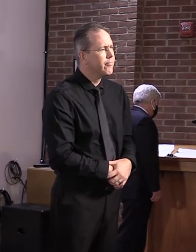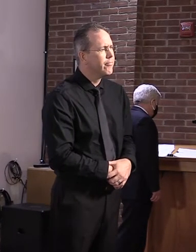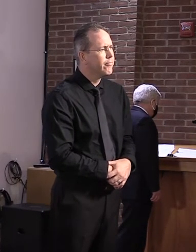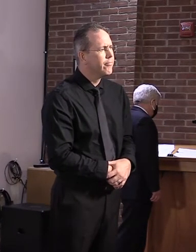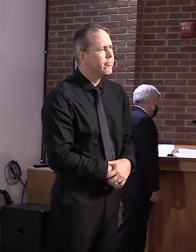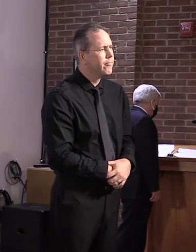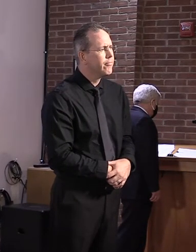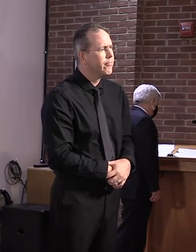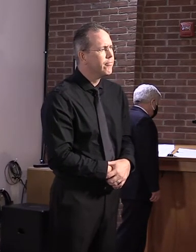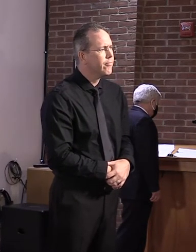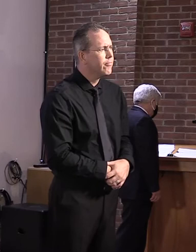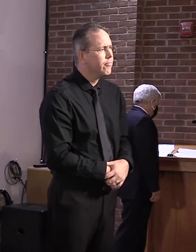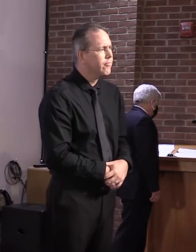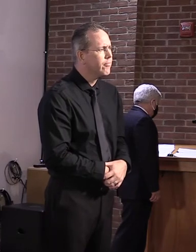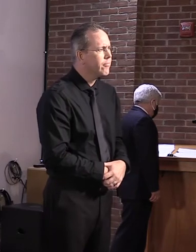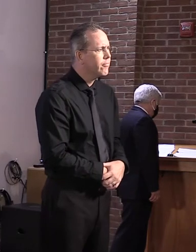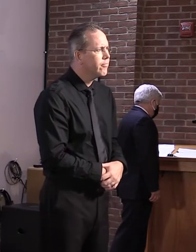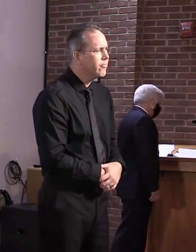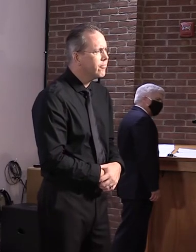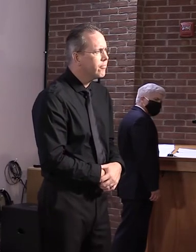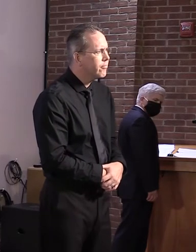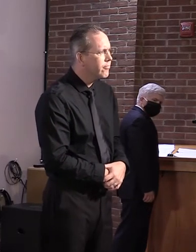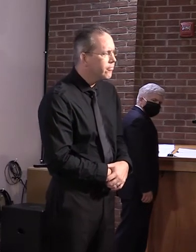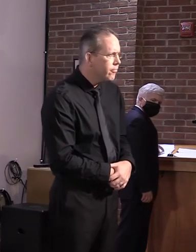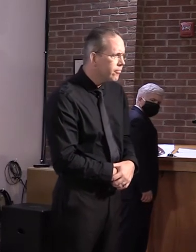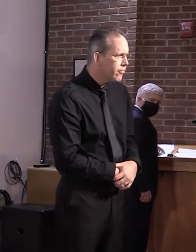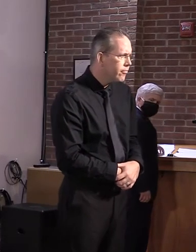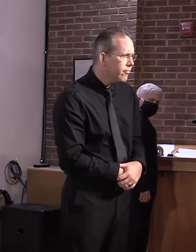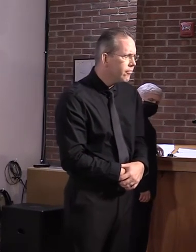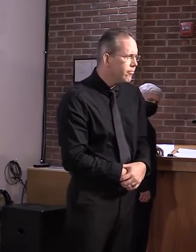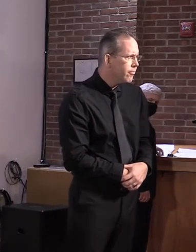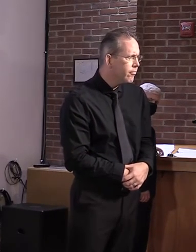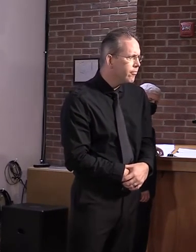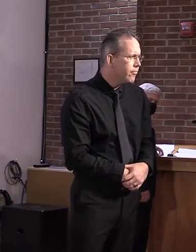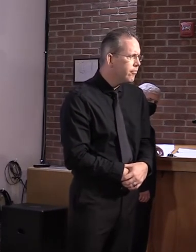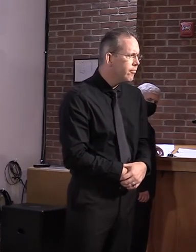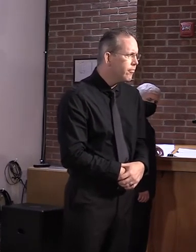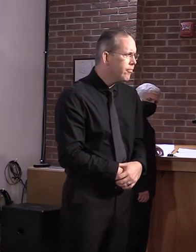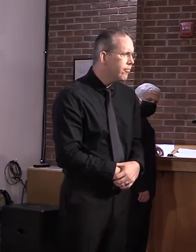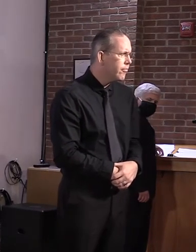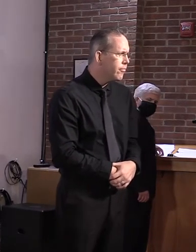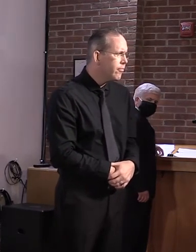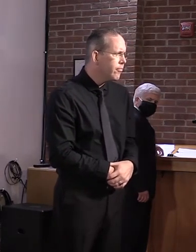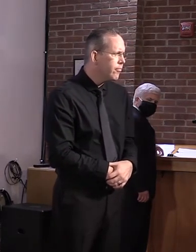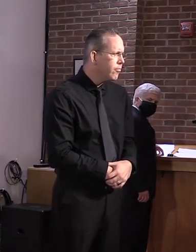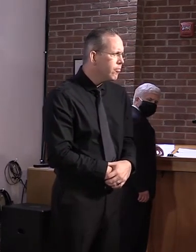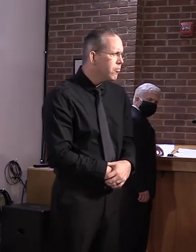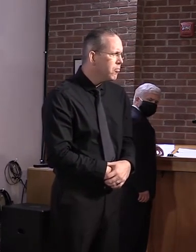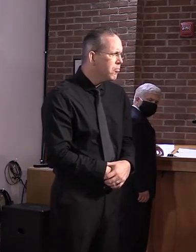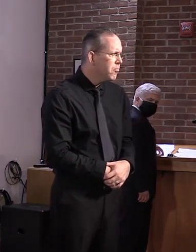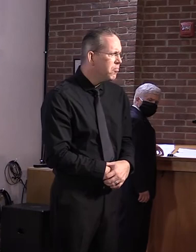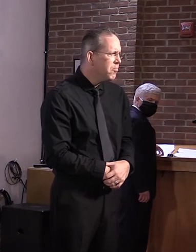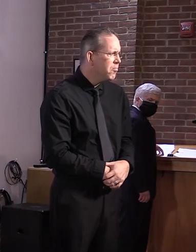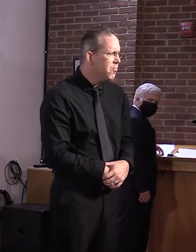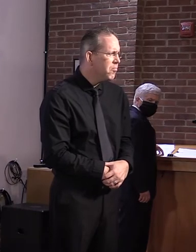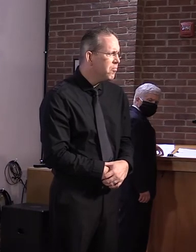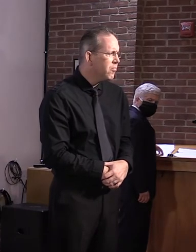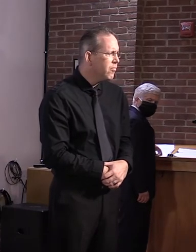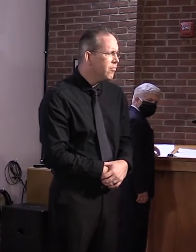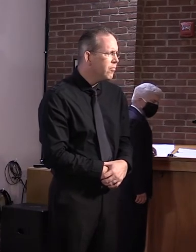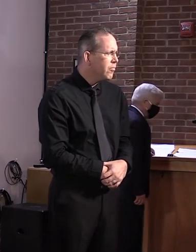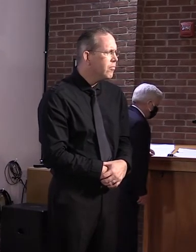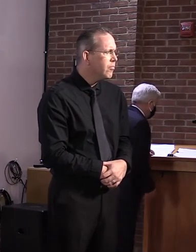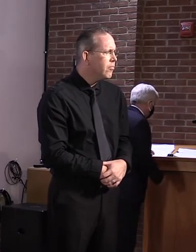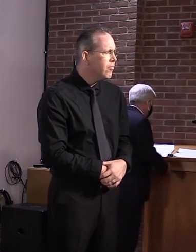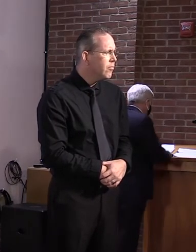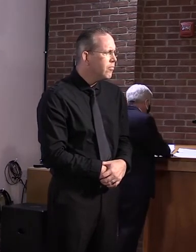on your appointment. Andrew, Rick Schneider said earlier that most of the state colleges do not yet have a good